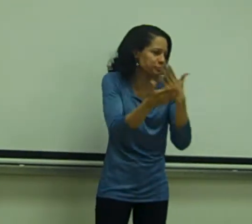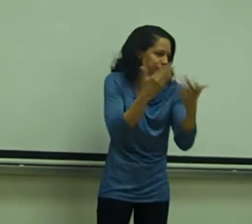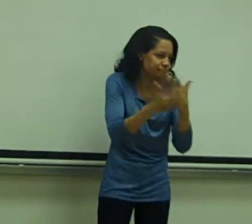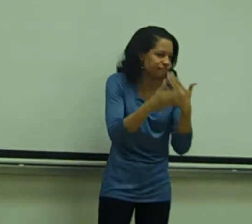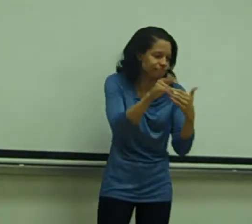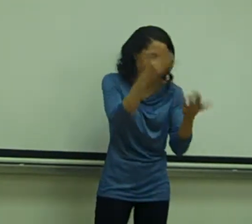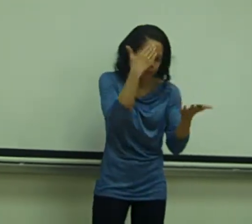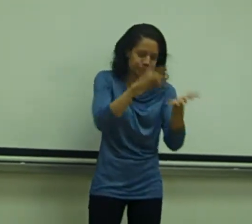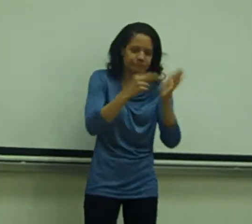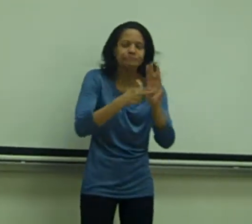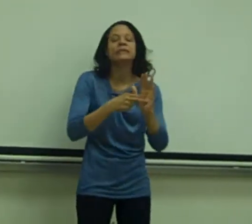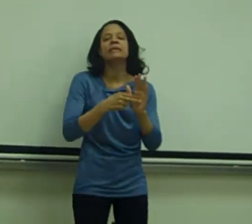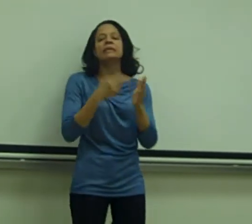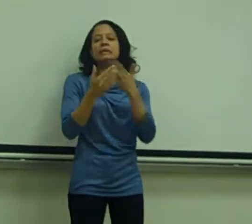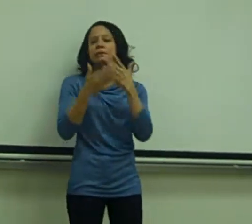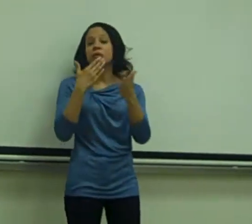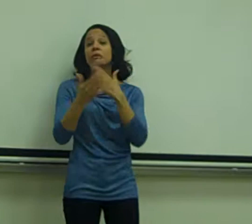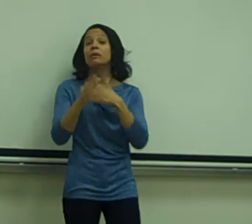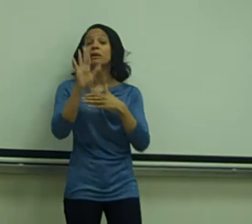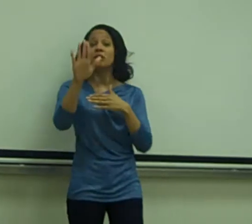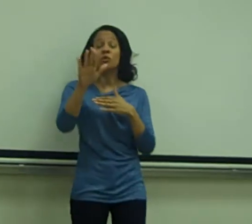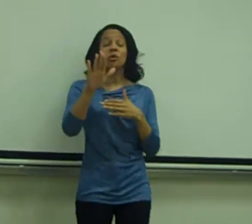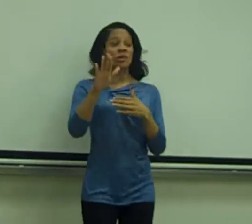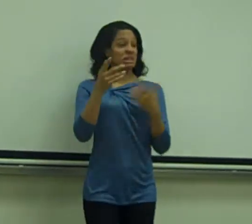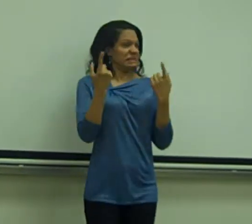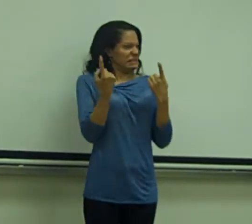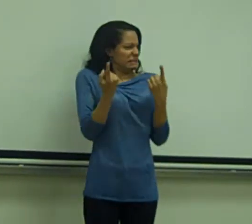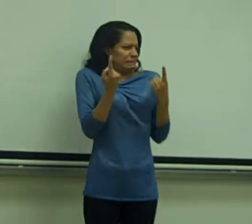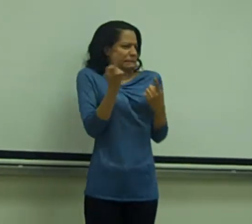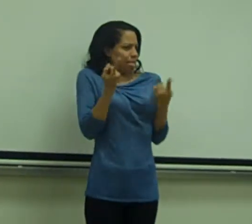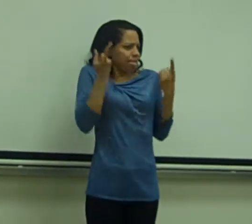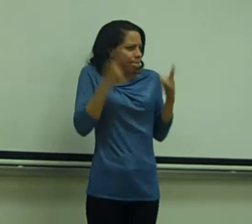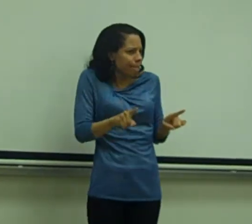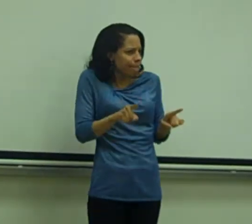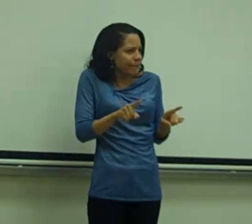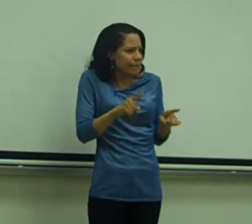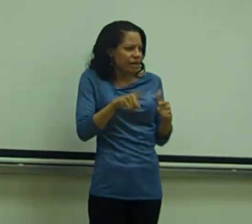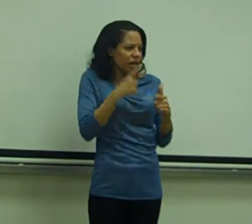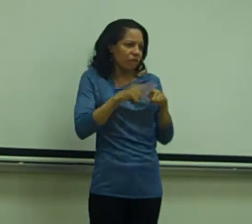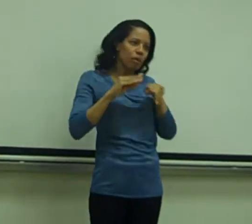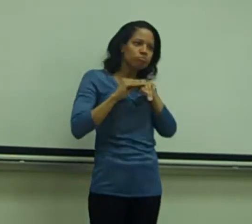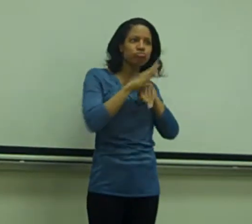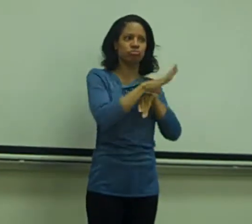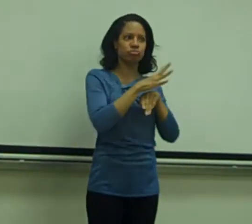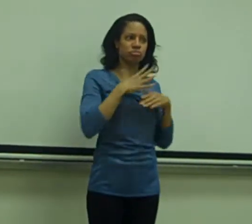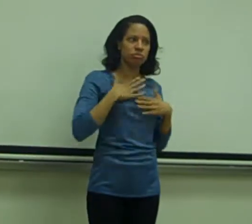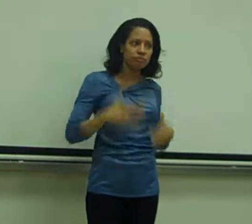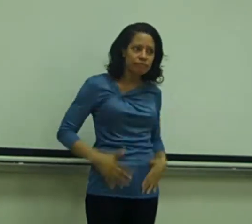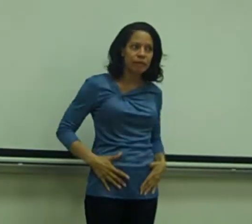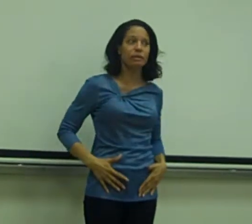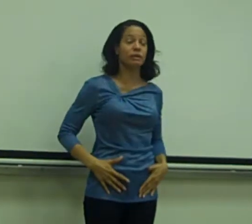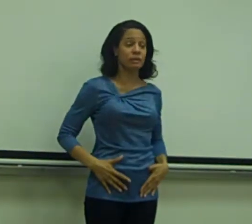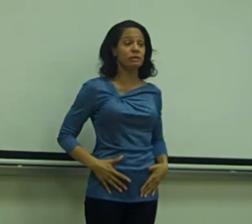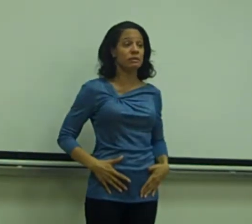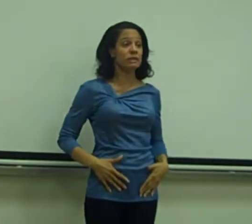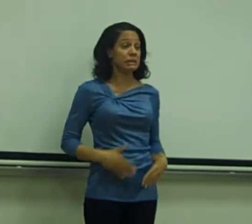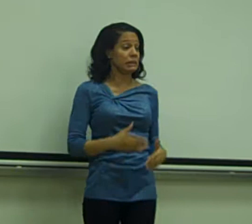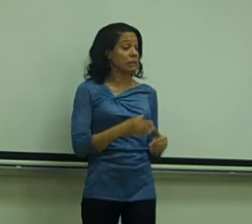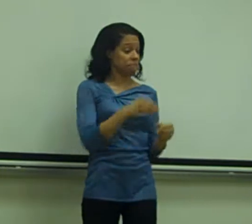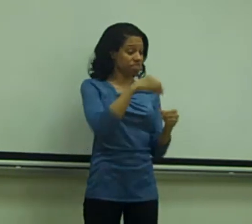your surroundings, and something with the ingredients of like soda and energy drinks triggers that for some reason.